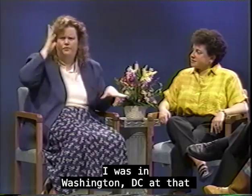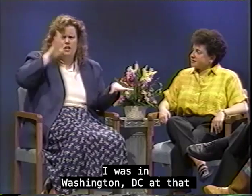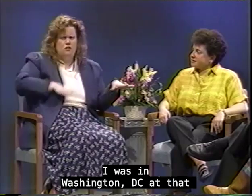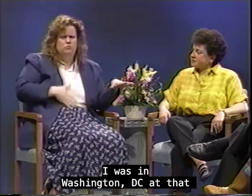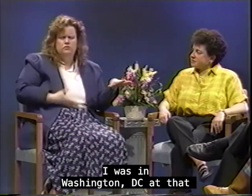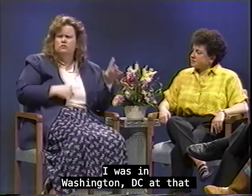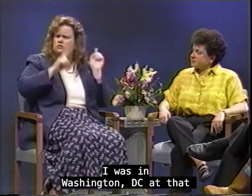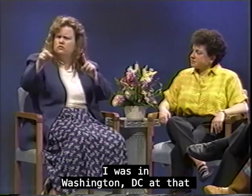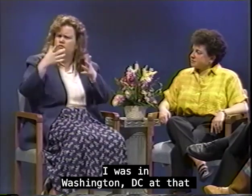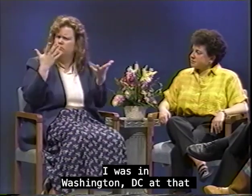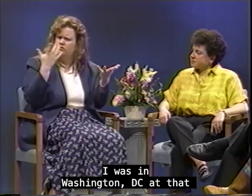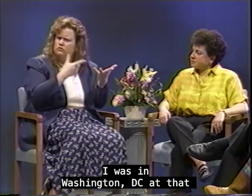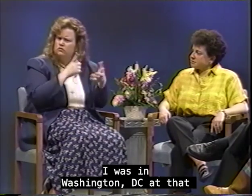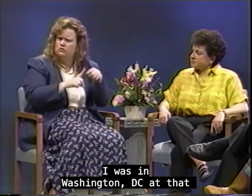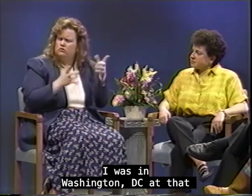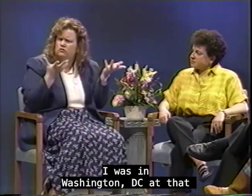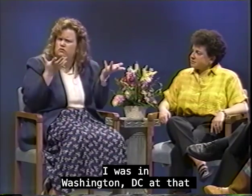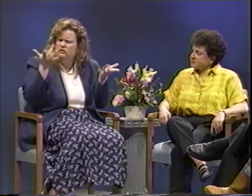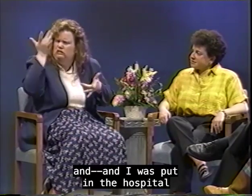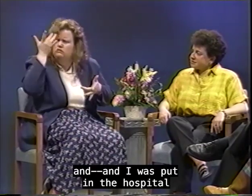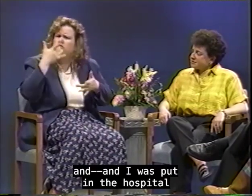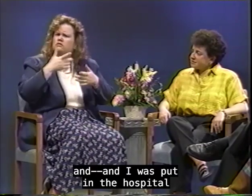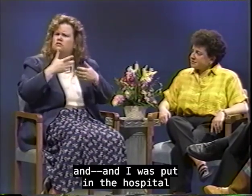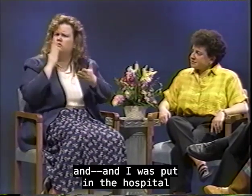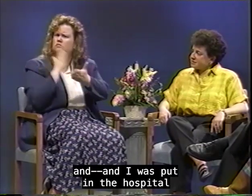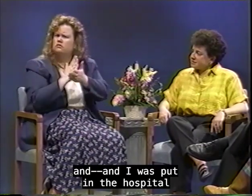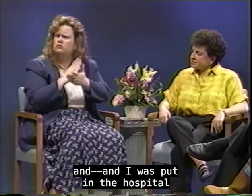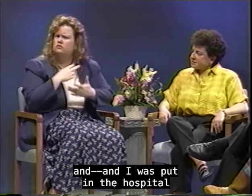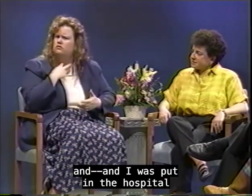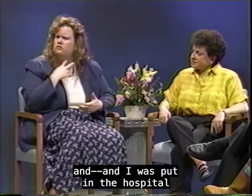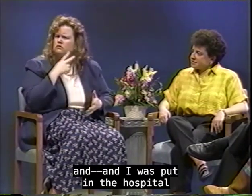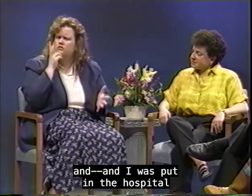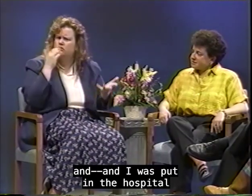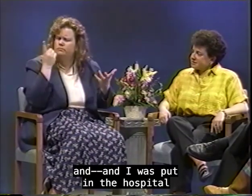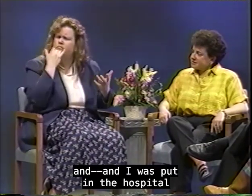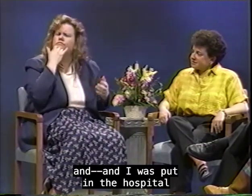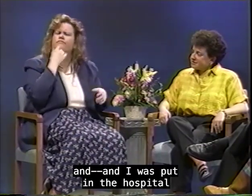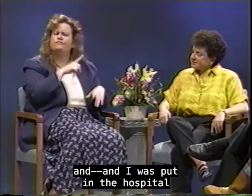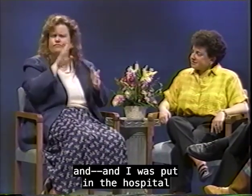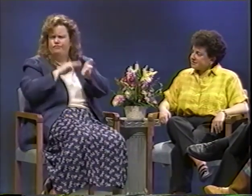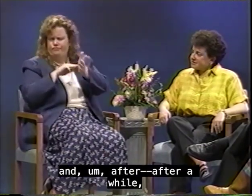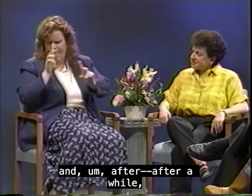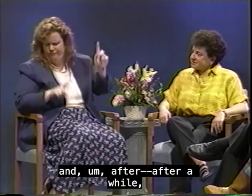in Washington, D.C. at that time, and I was put in the hospital, and